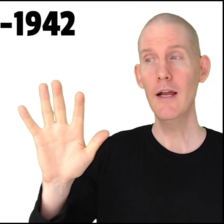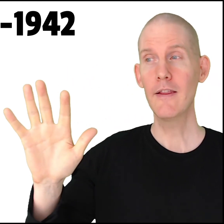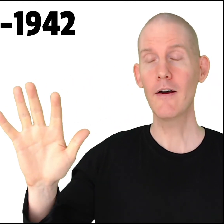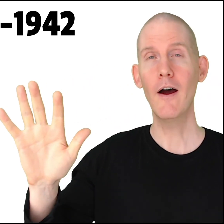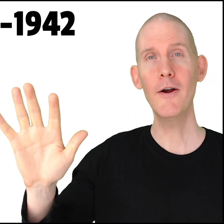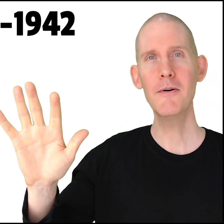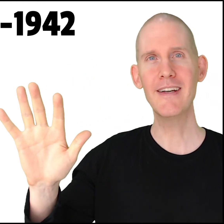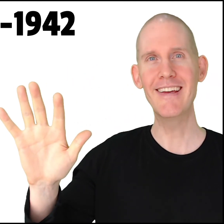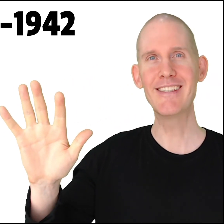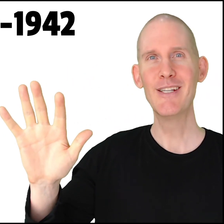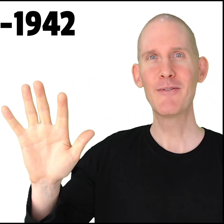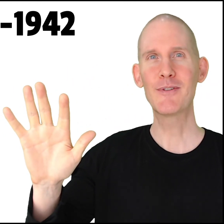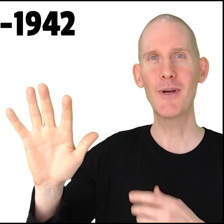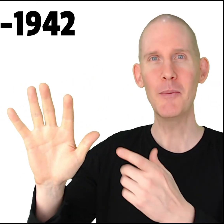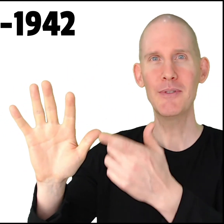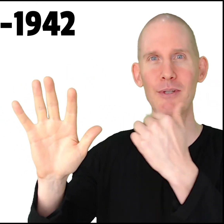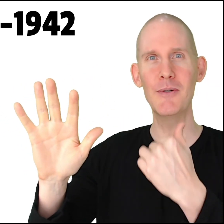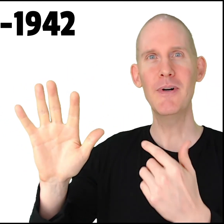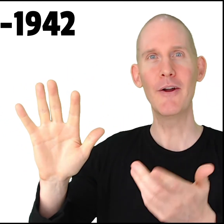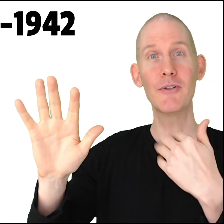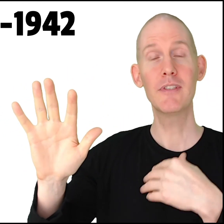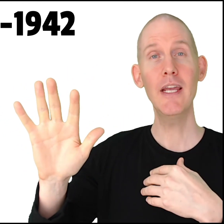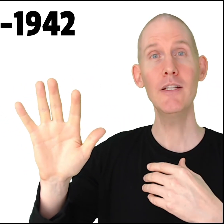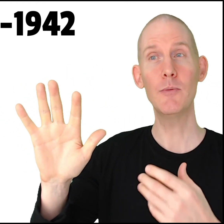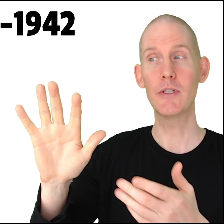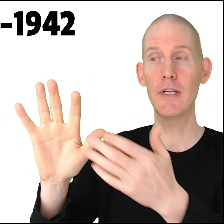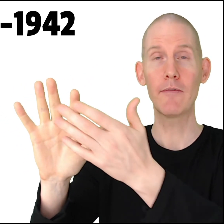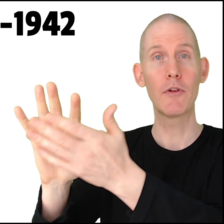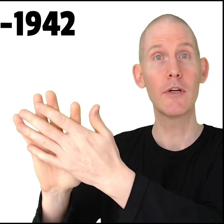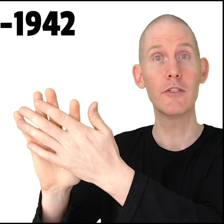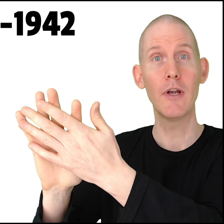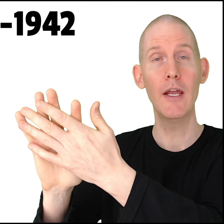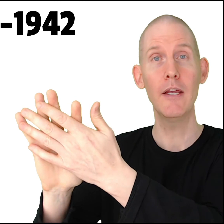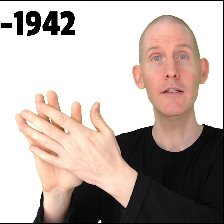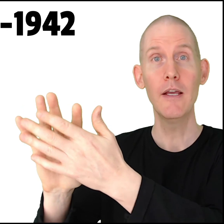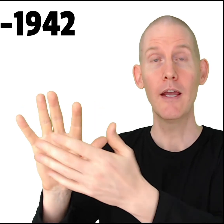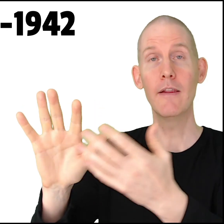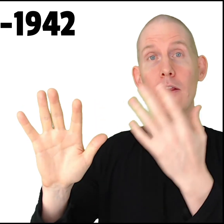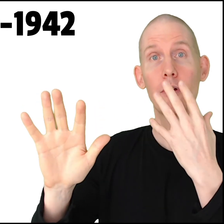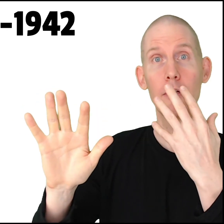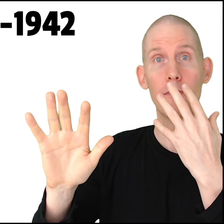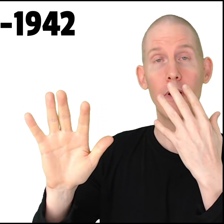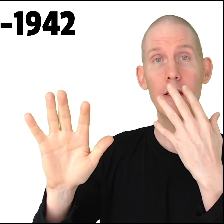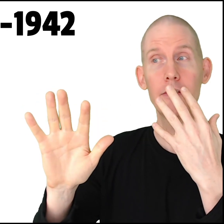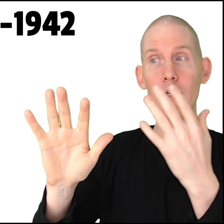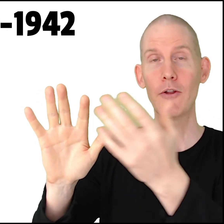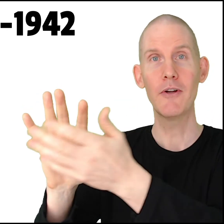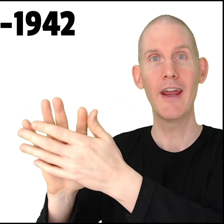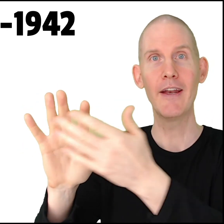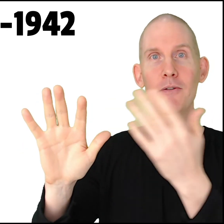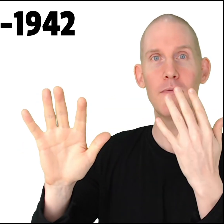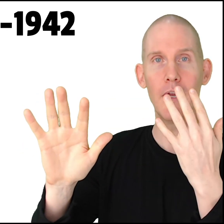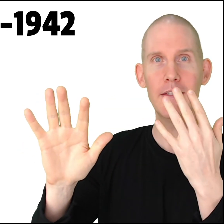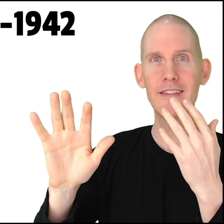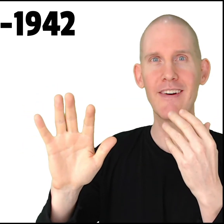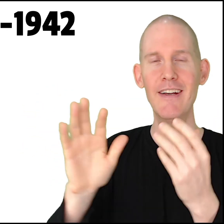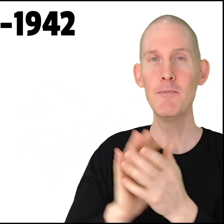the harder it is for someone to understand you because they have to look at your hand and then they look at your face, look at your hand and your face, right?